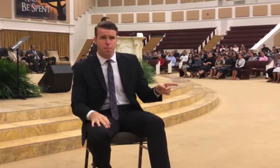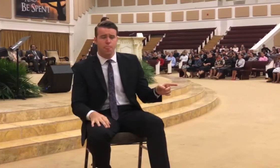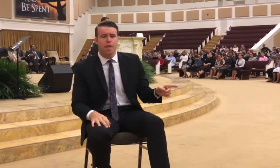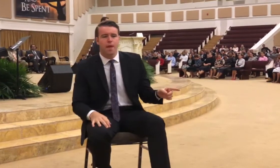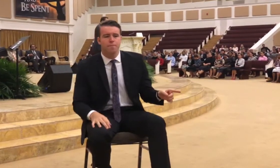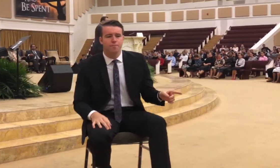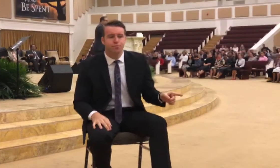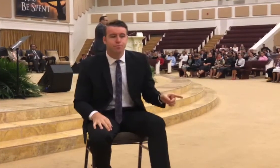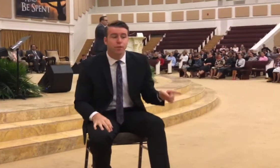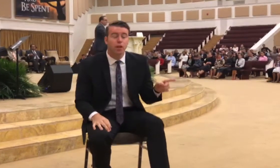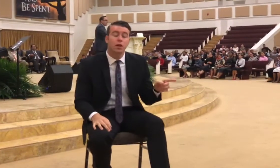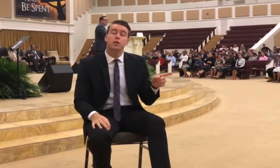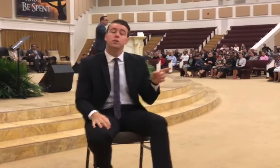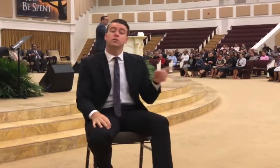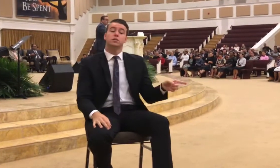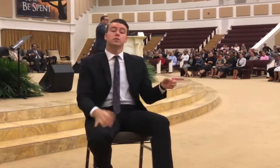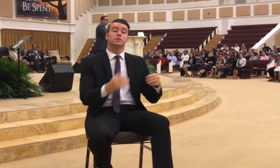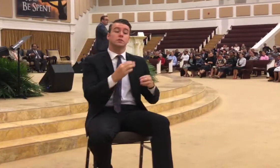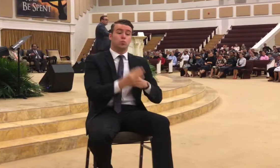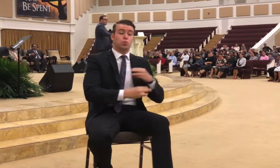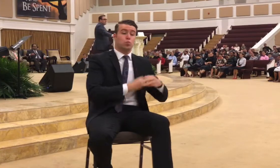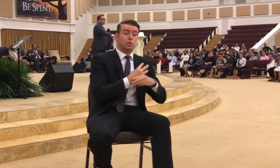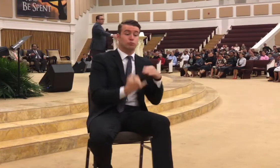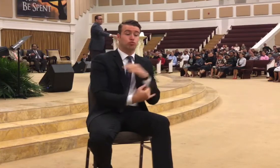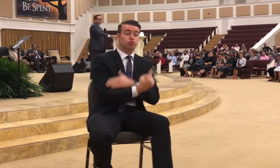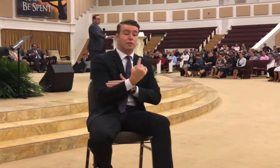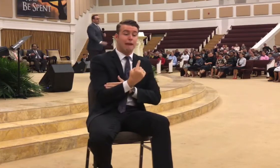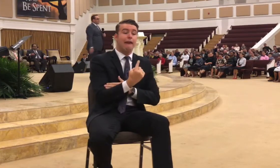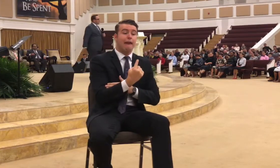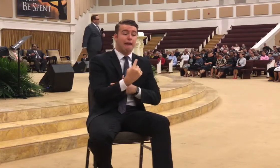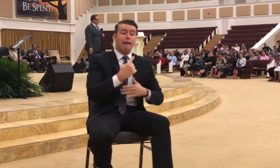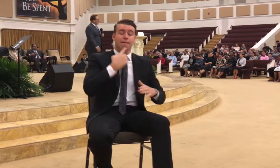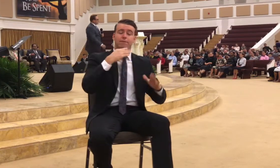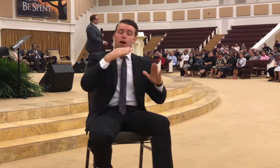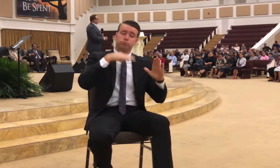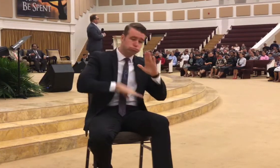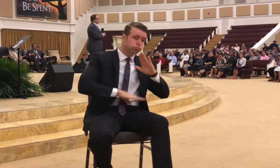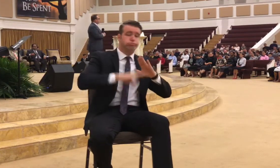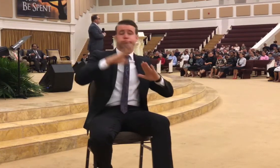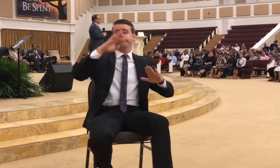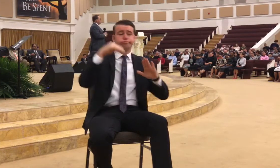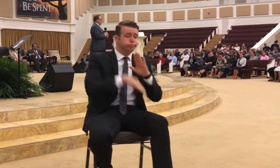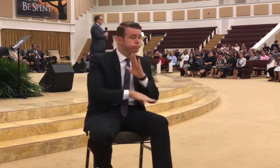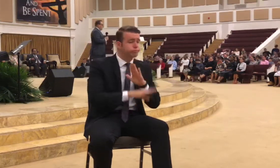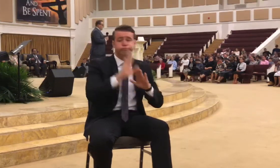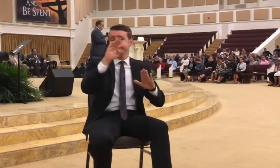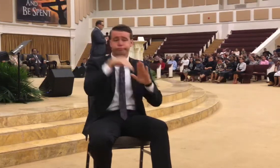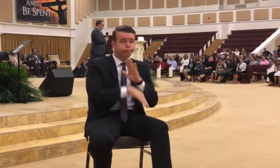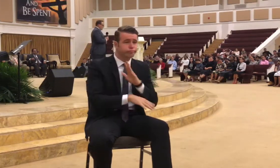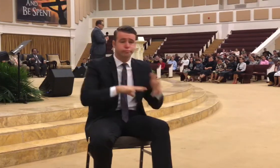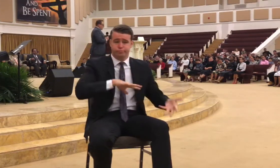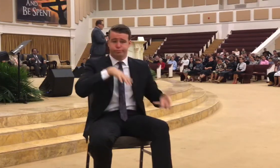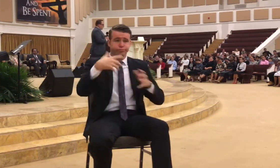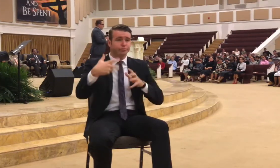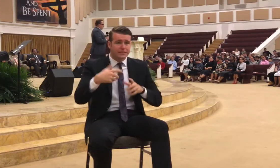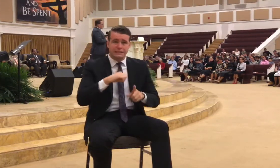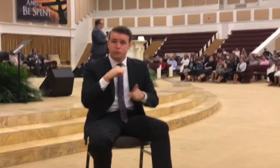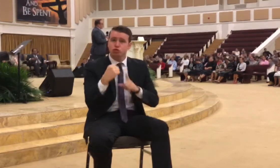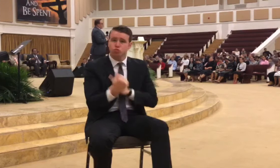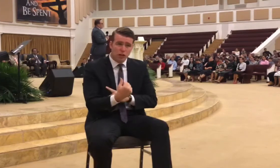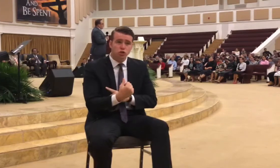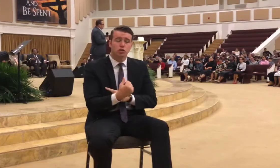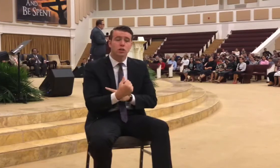And it is a time of tumultuous events. There are